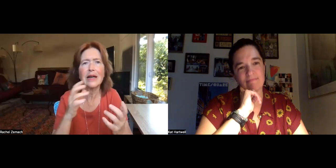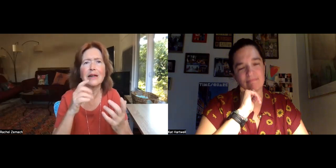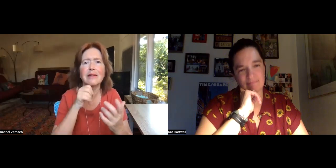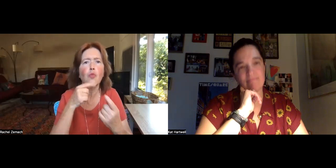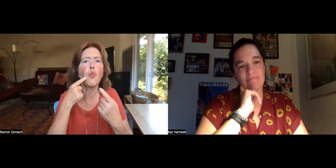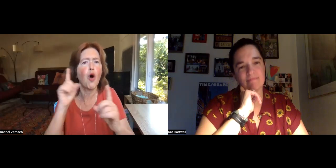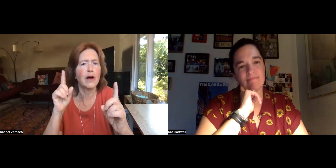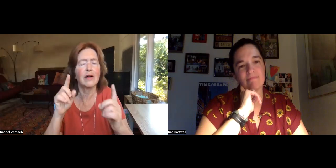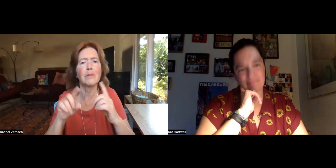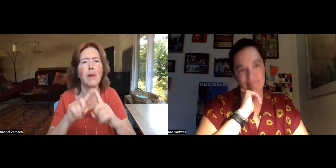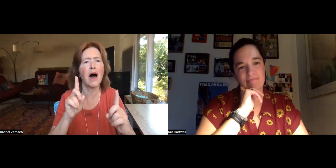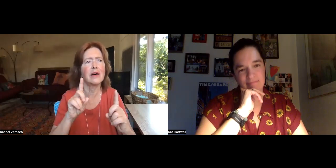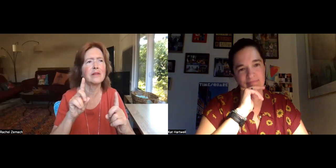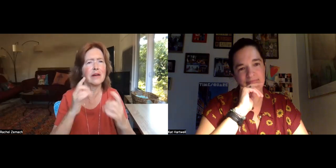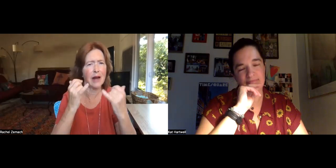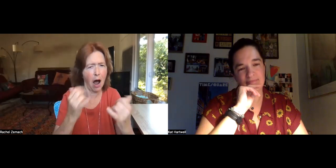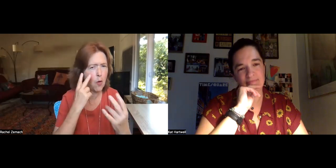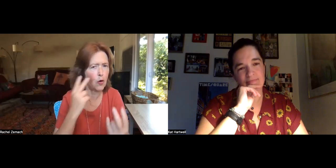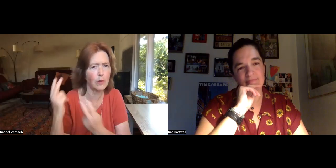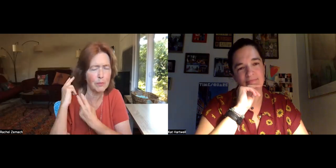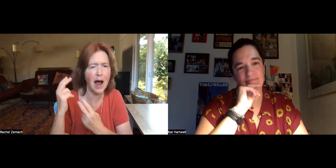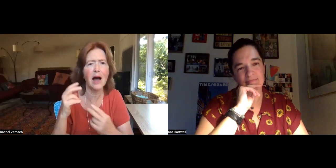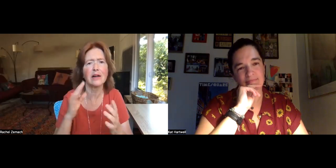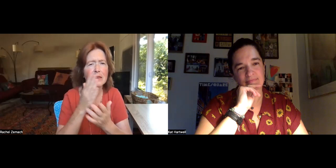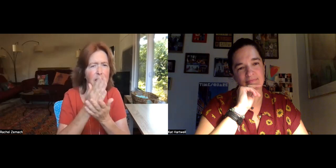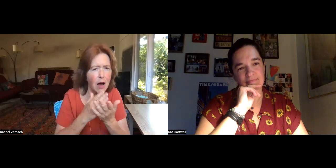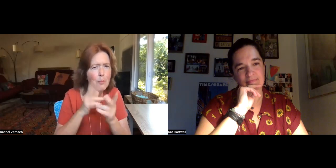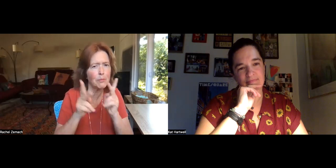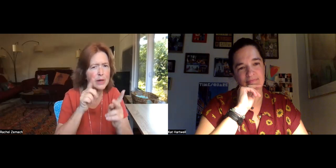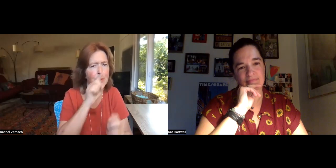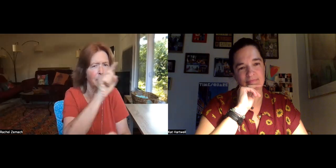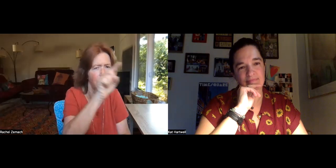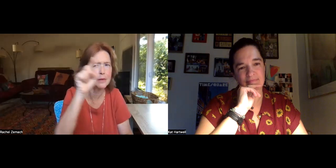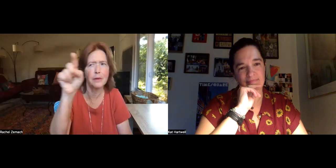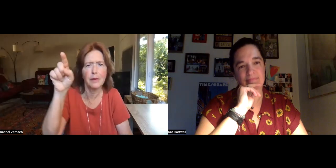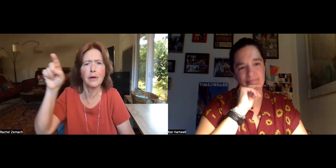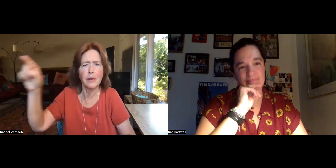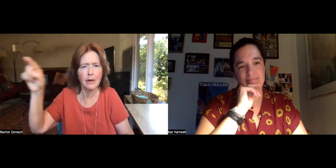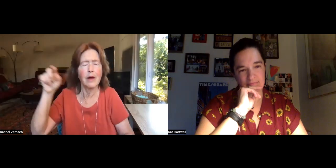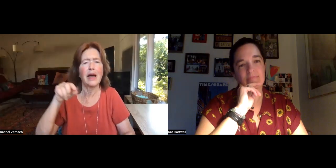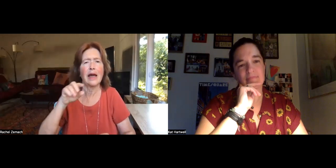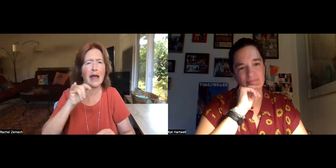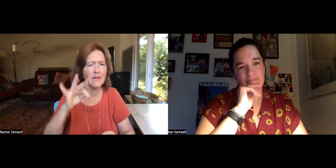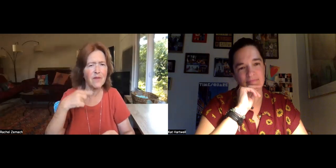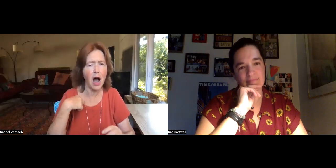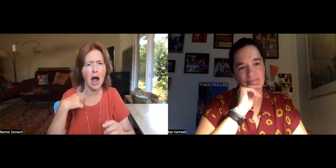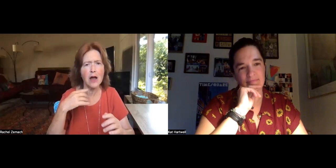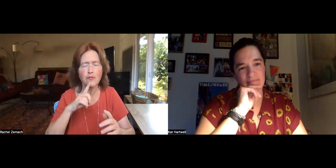It didn't work, but now looking back, some people, if I